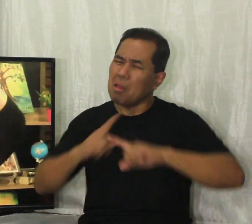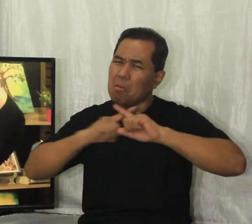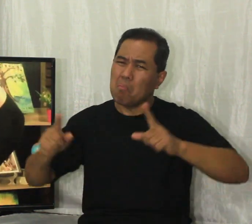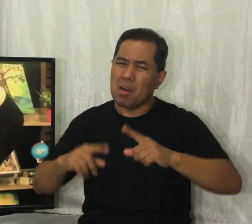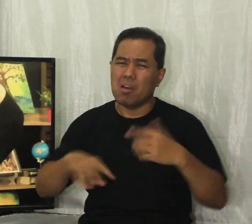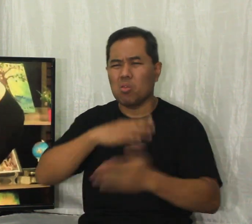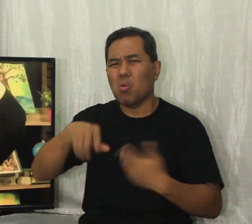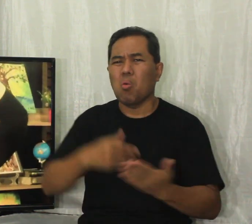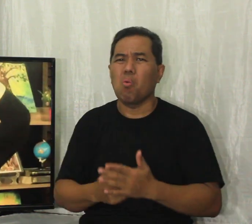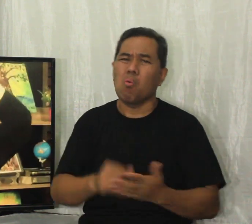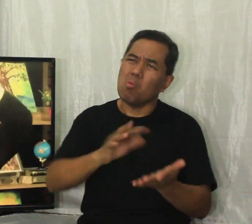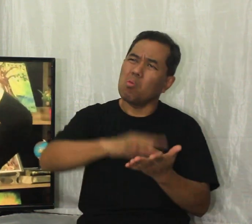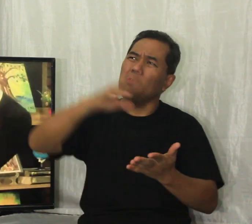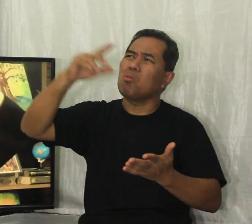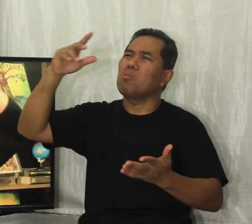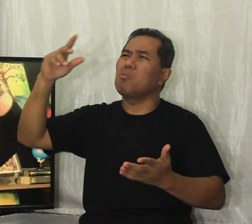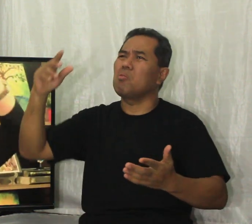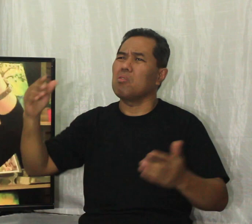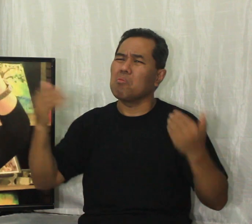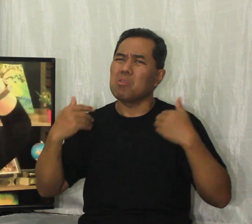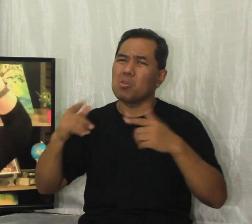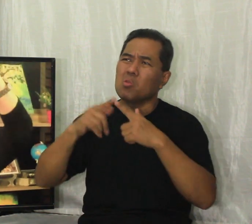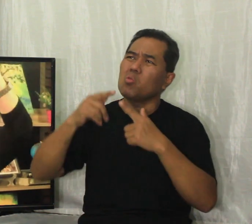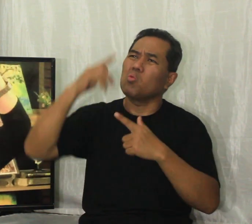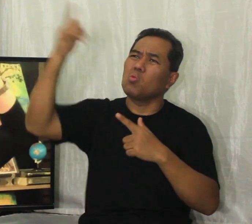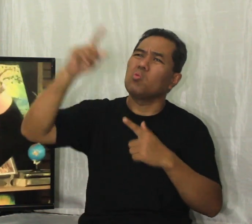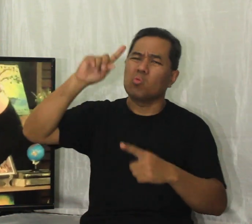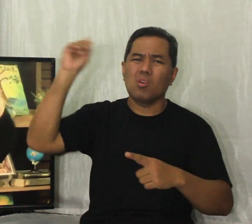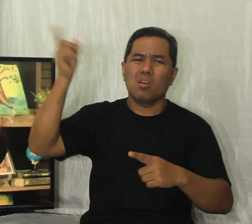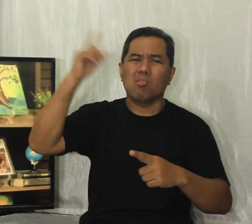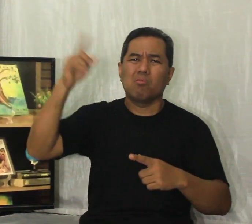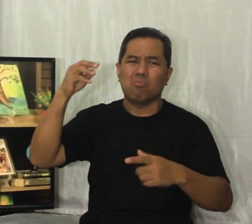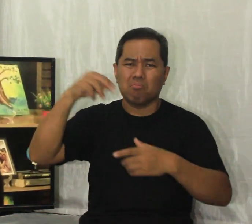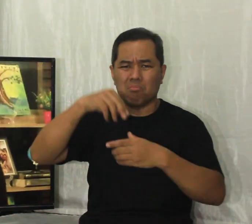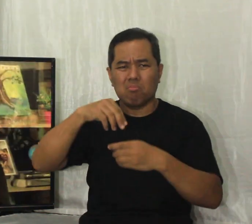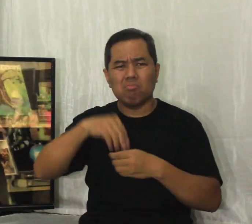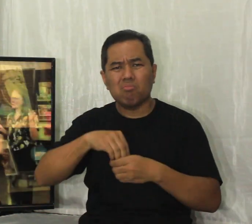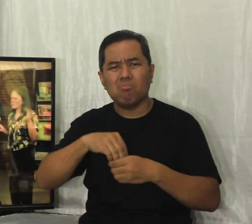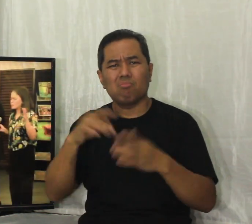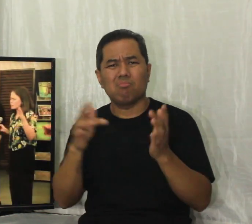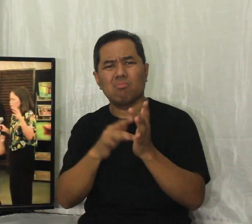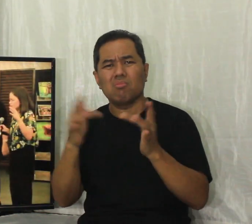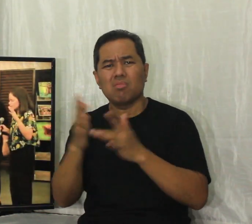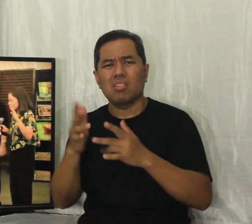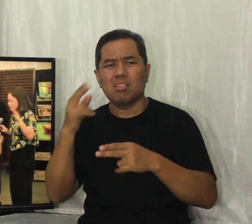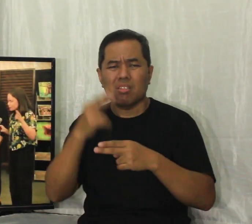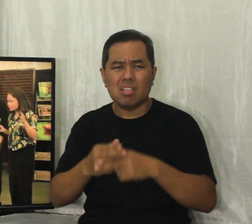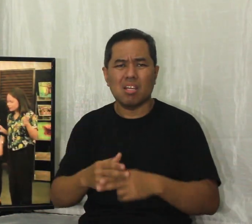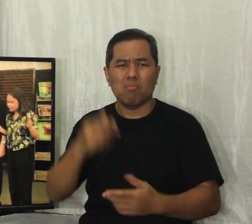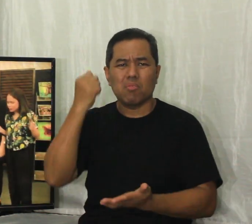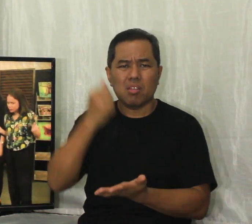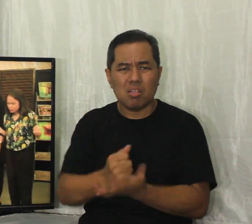alone. In Jesus' name we pray. Amen. Amen.